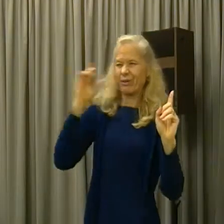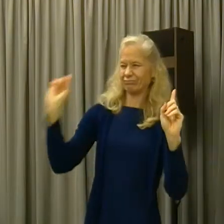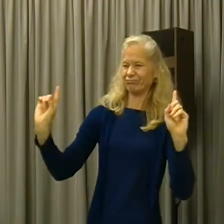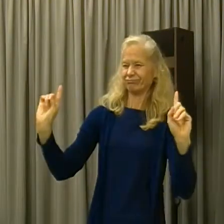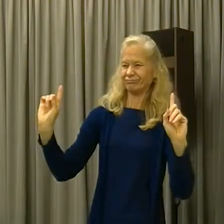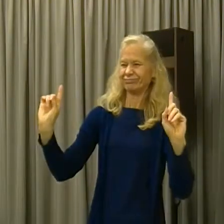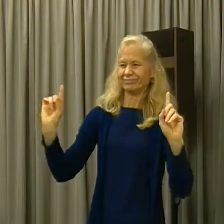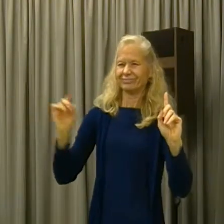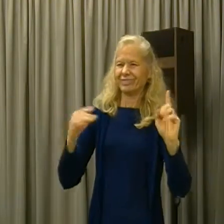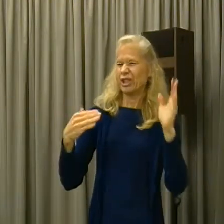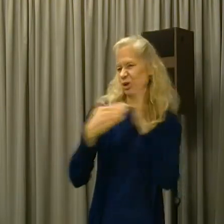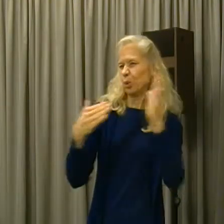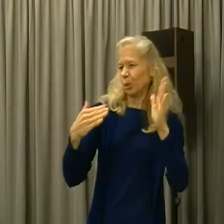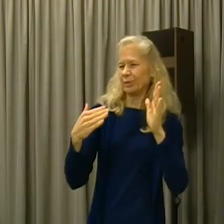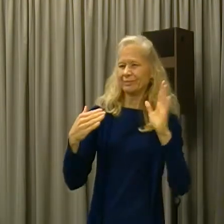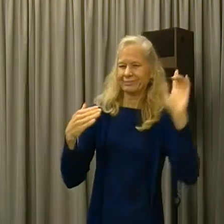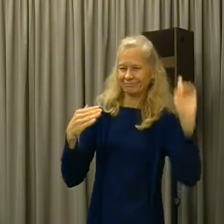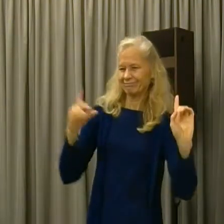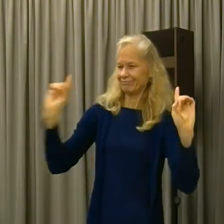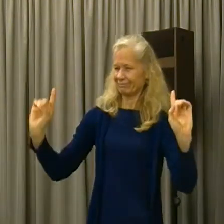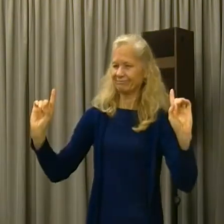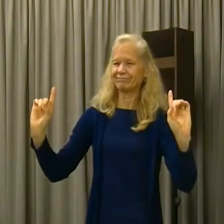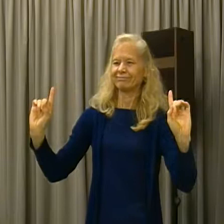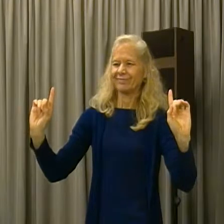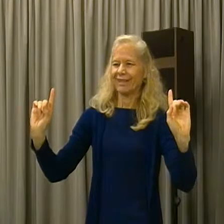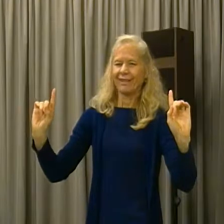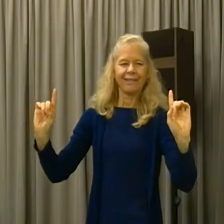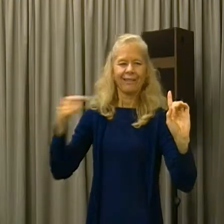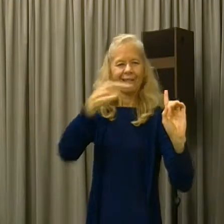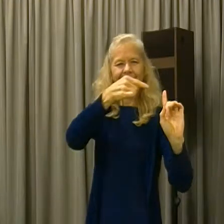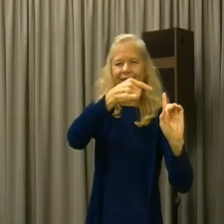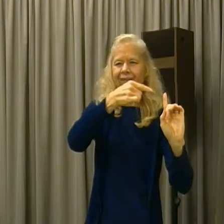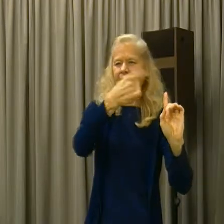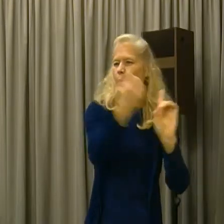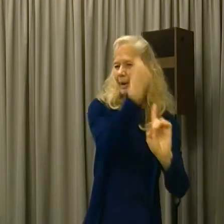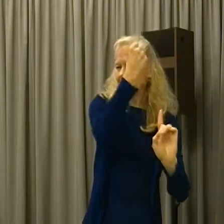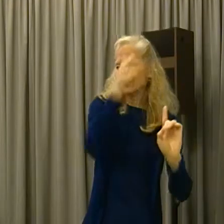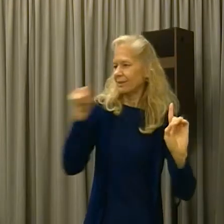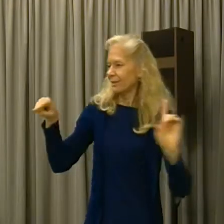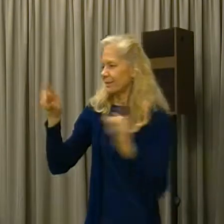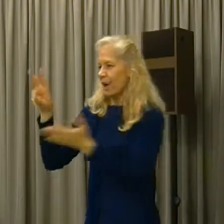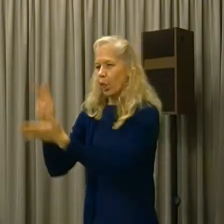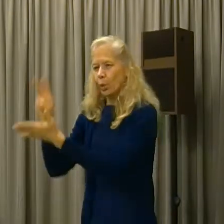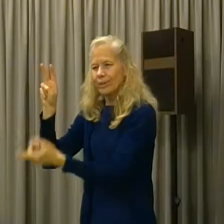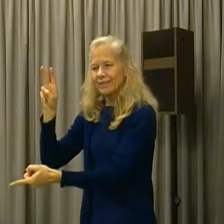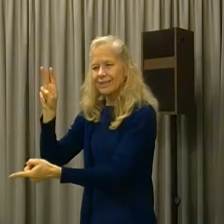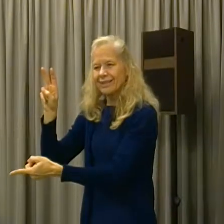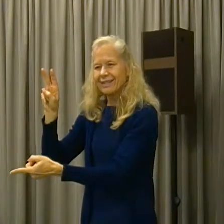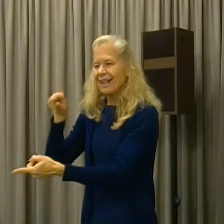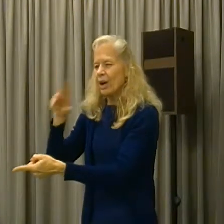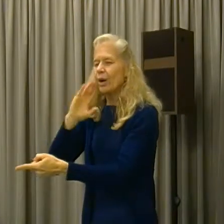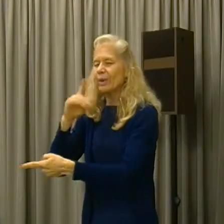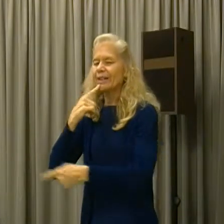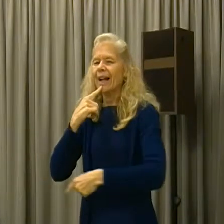comment, "Well, it is what it is. It is what it is." Wouldn't that